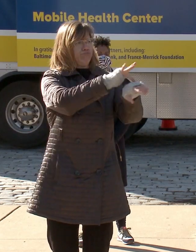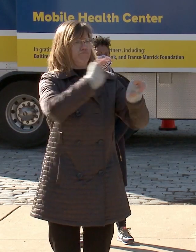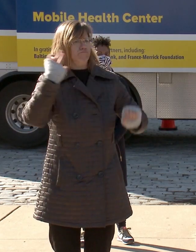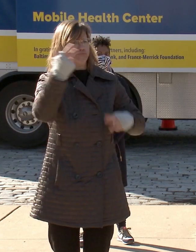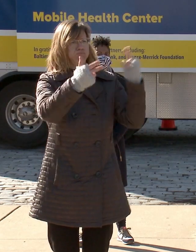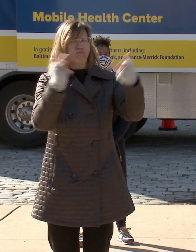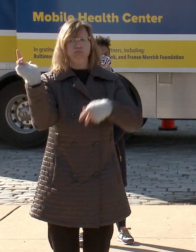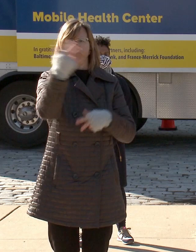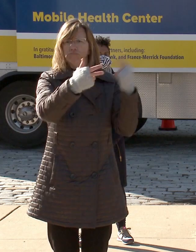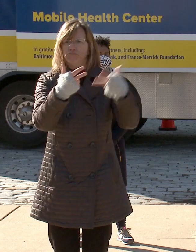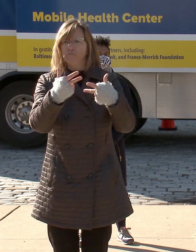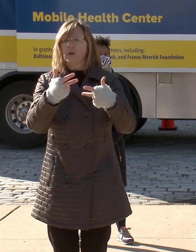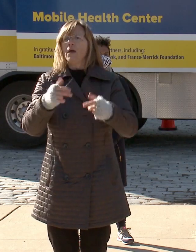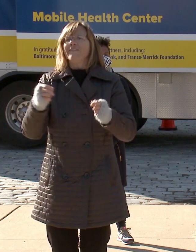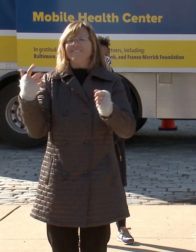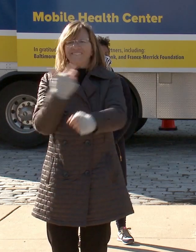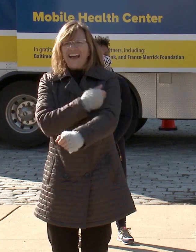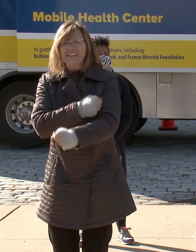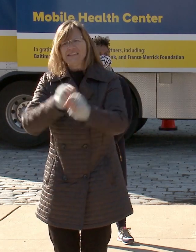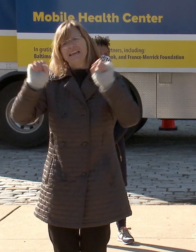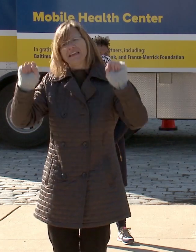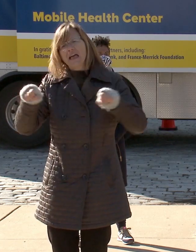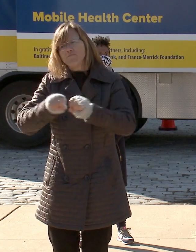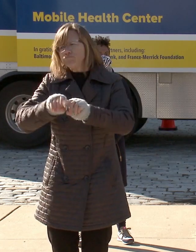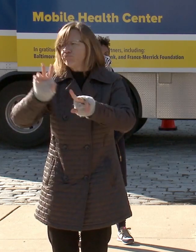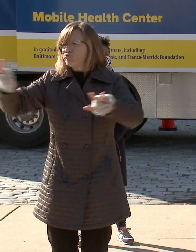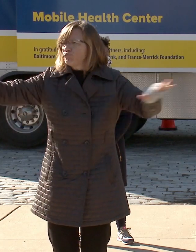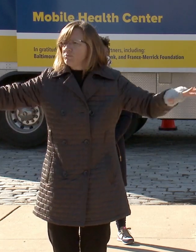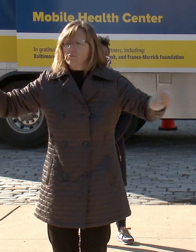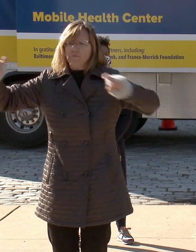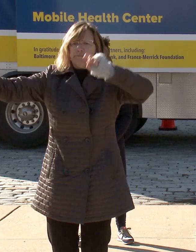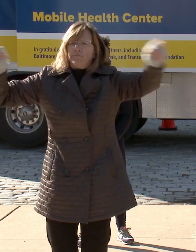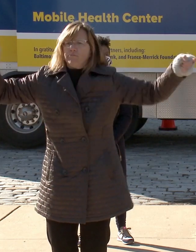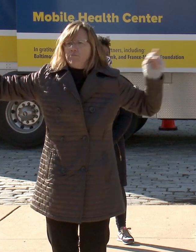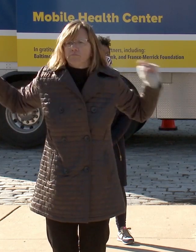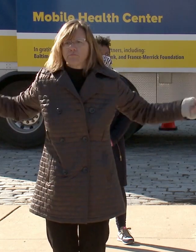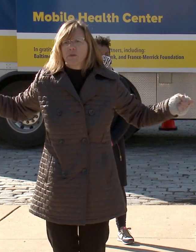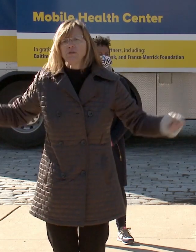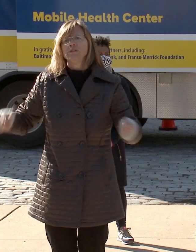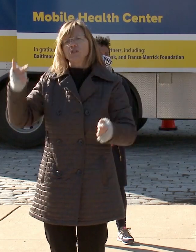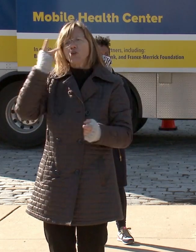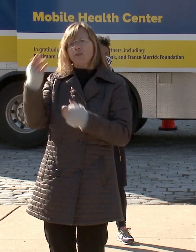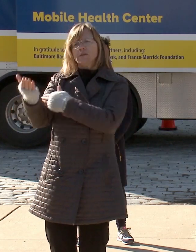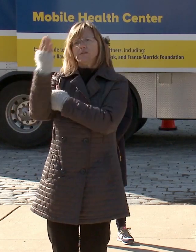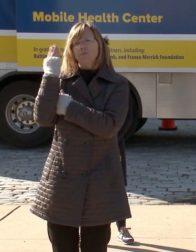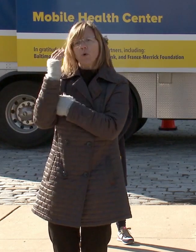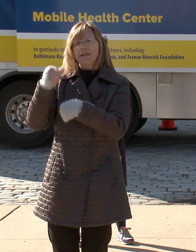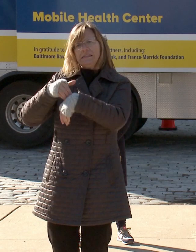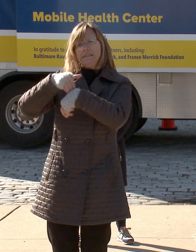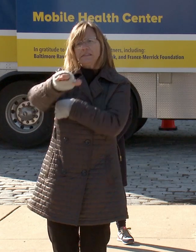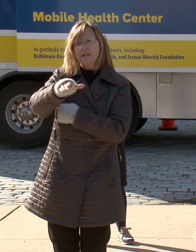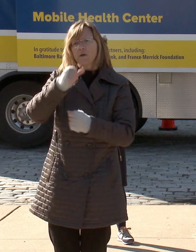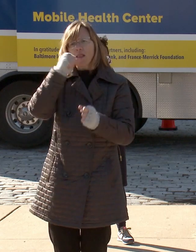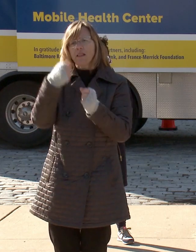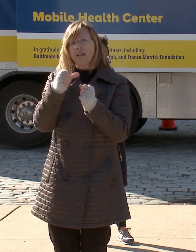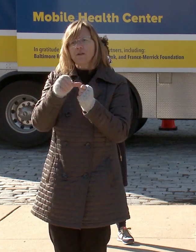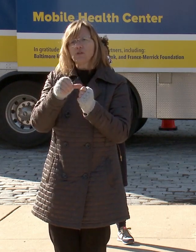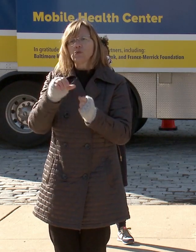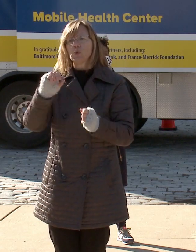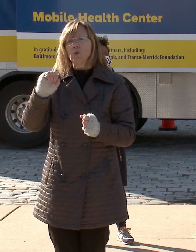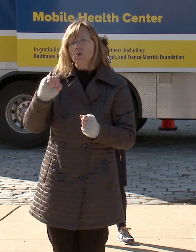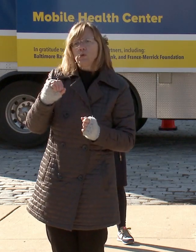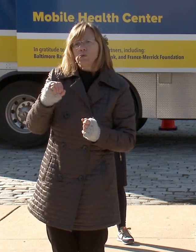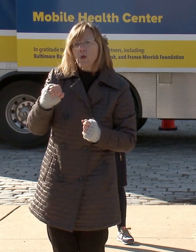our vaccination efforts. And as some of you may have seen this morning, I sent a letter to Johnson & Johnson requesting